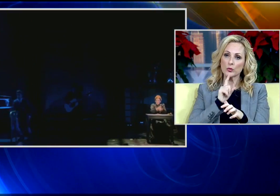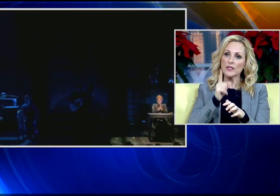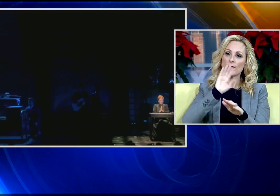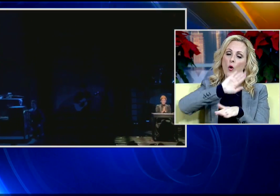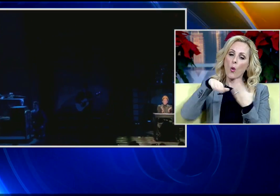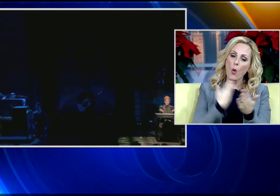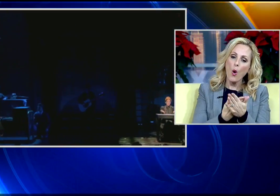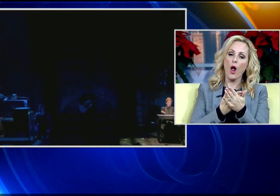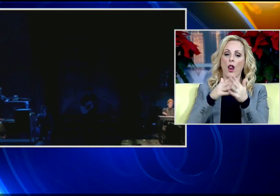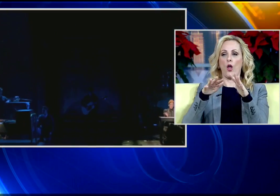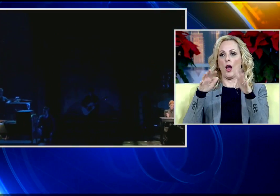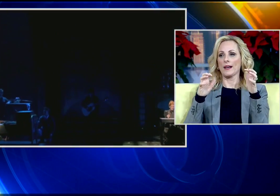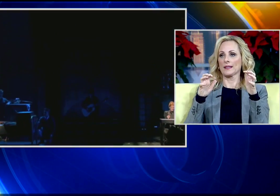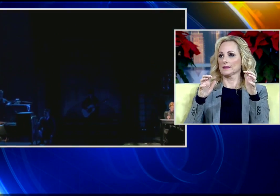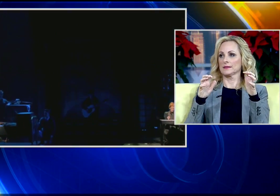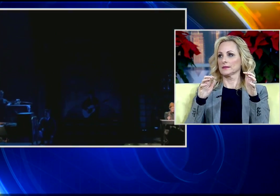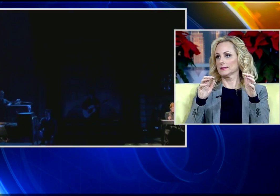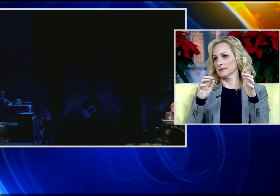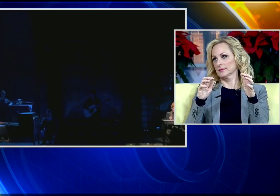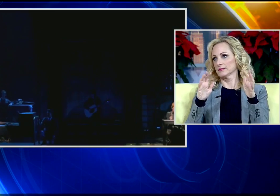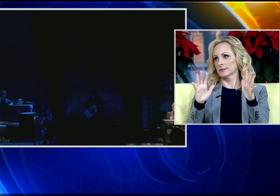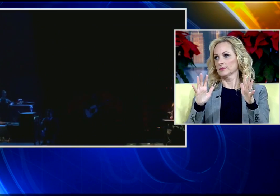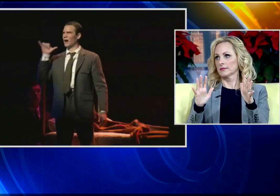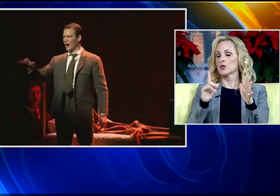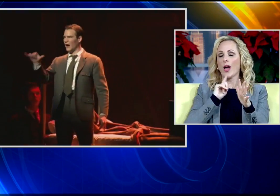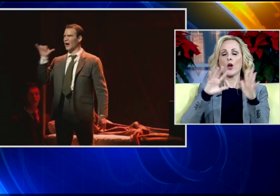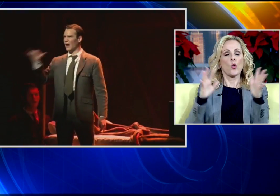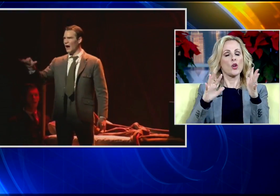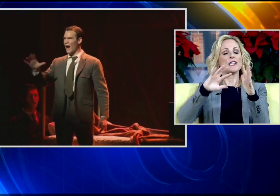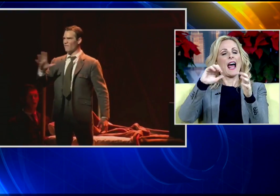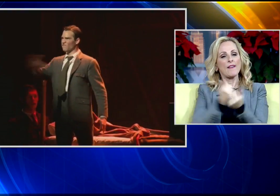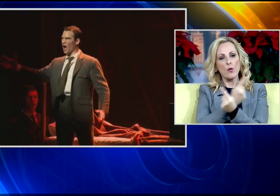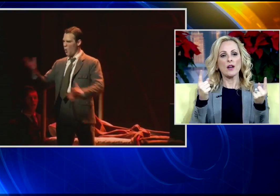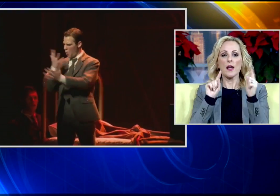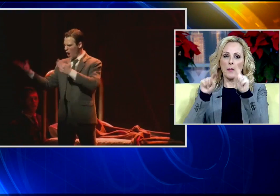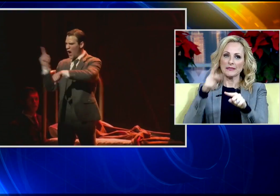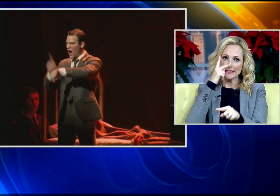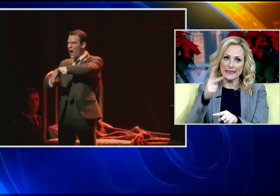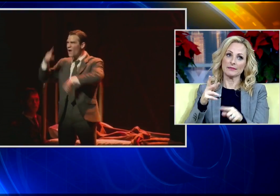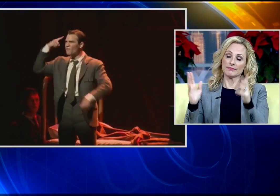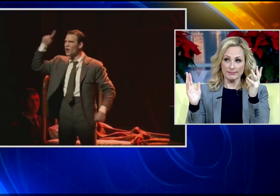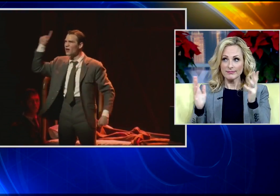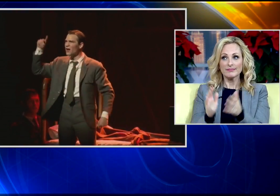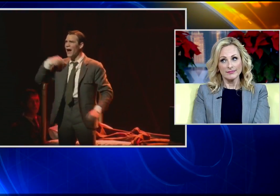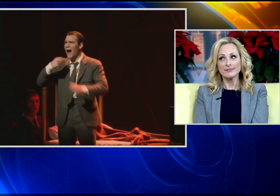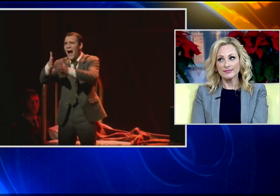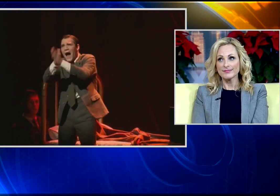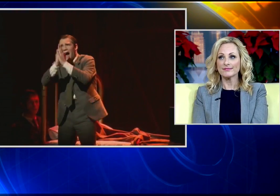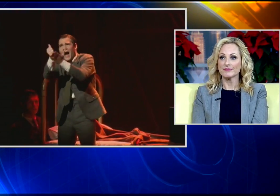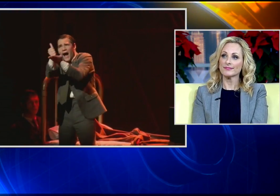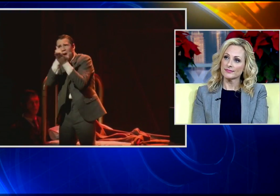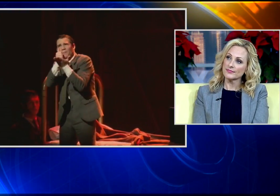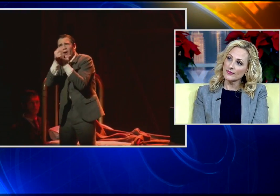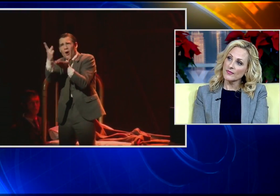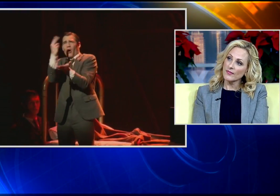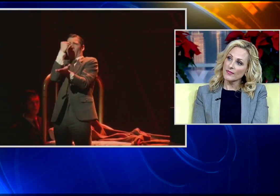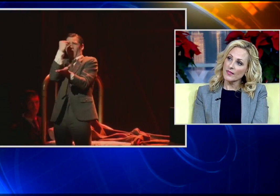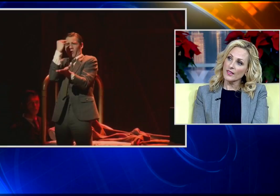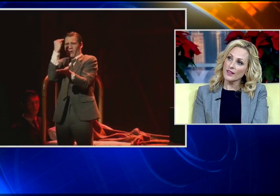use of sign language. All audiences can really get into it. It's really fantastic. I encourage everyone to come and see the show. Well, I want to see you in the show